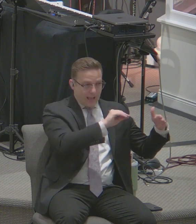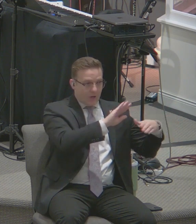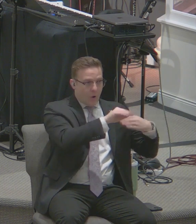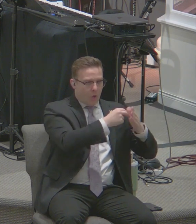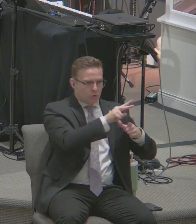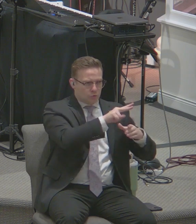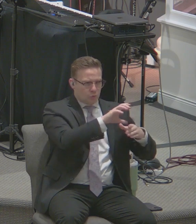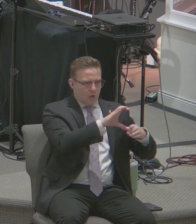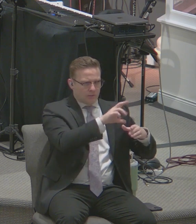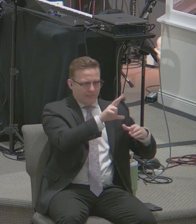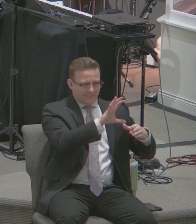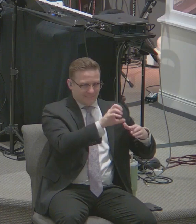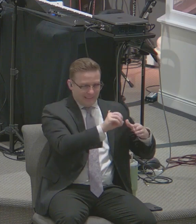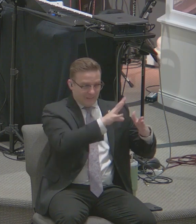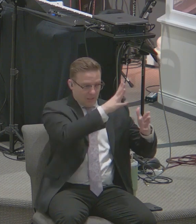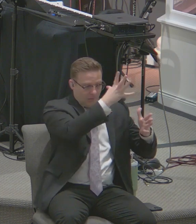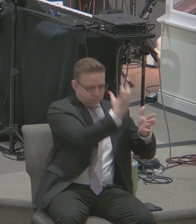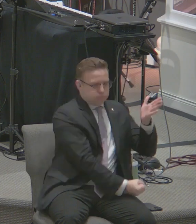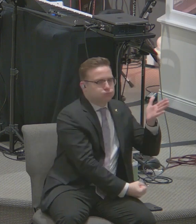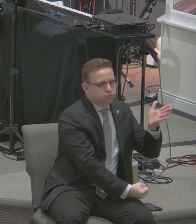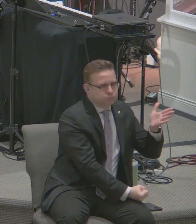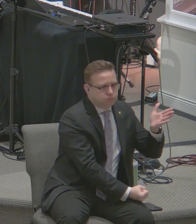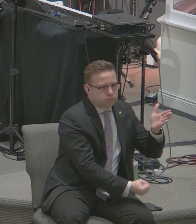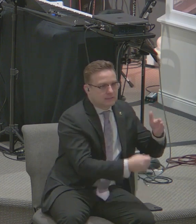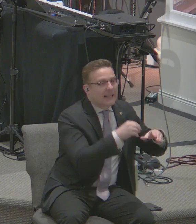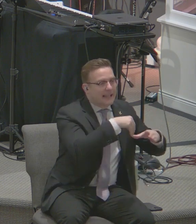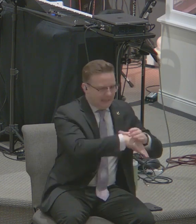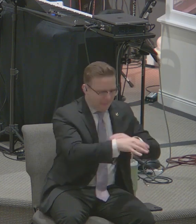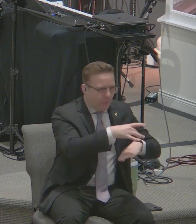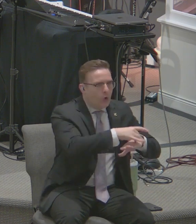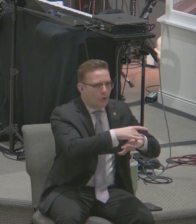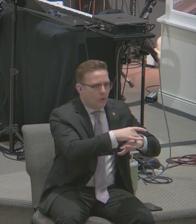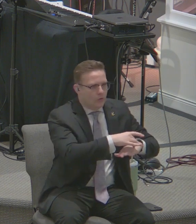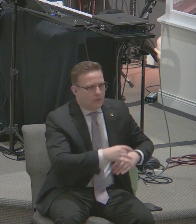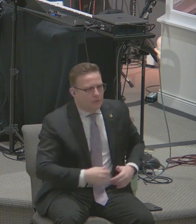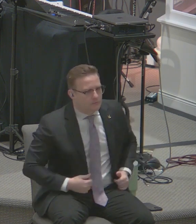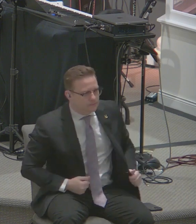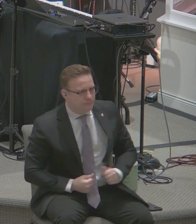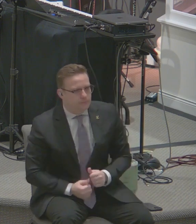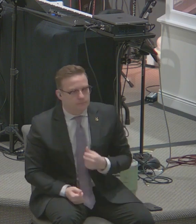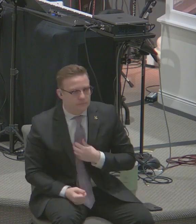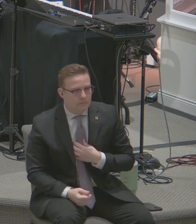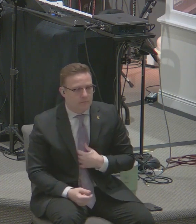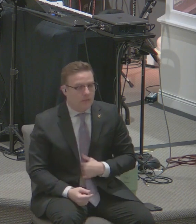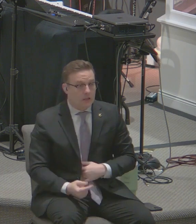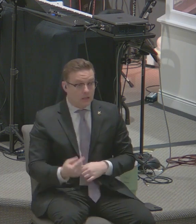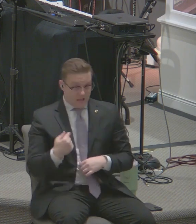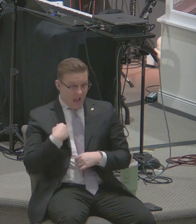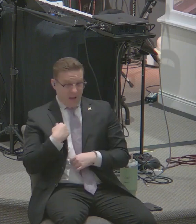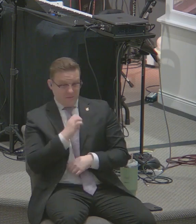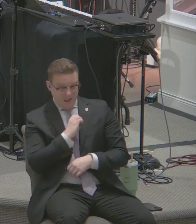I suppose I'm preaching this as an elder, but I'm preaching this as one who needs spiritual leadership in my life.